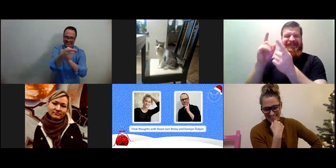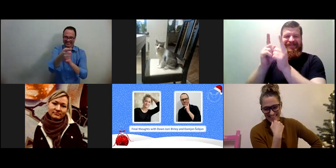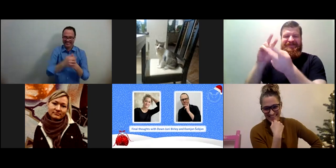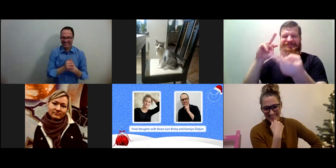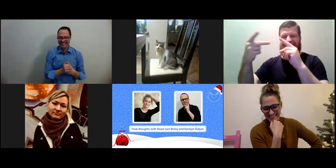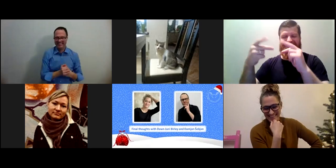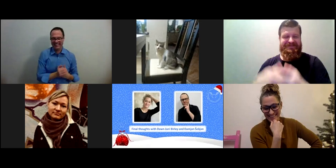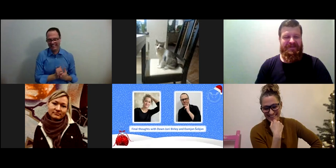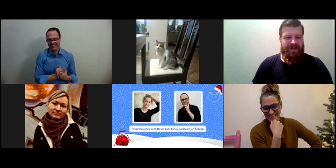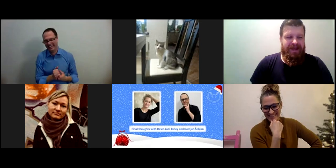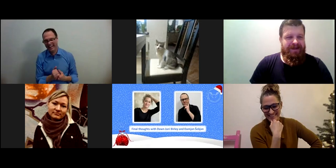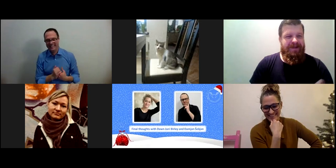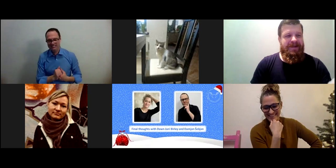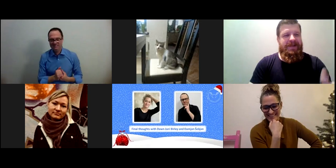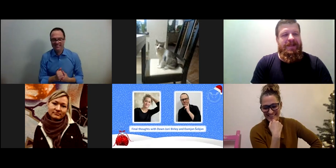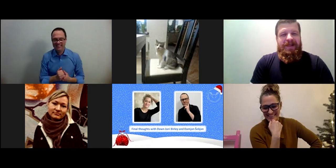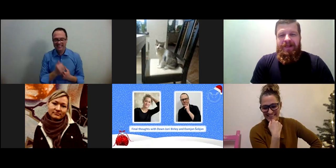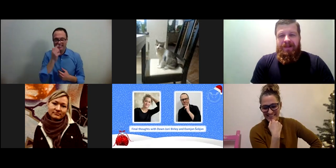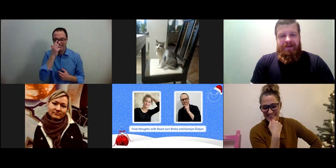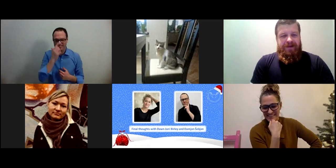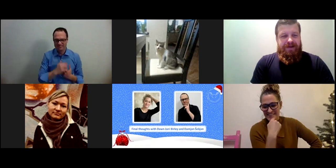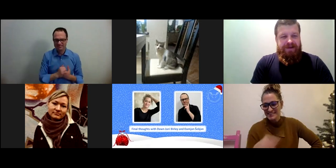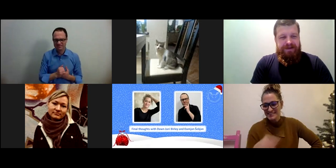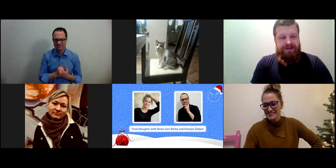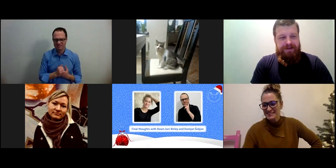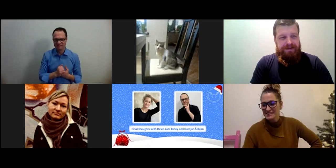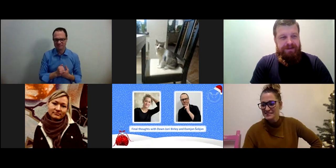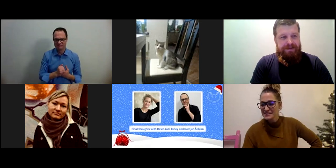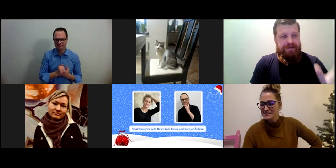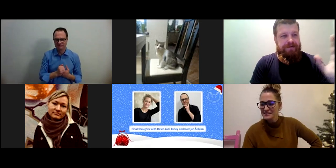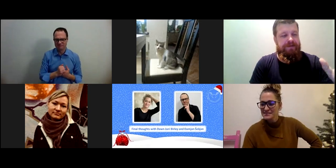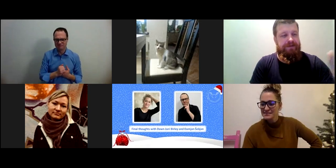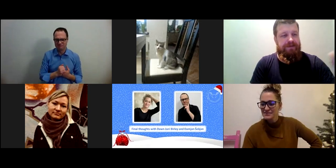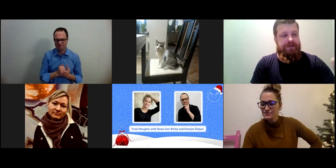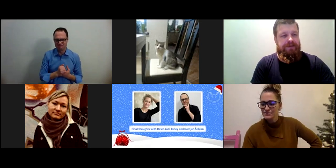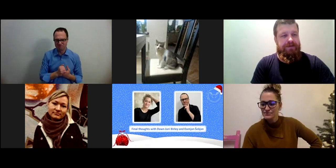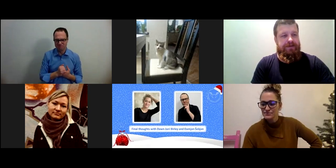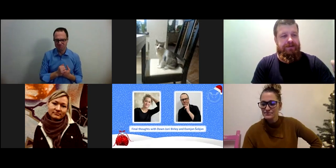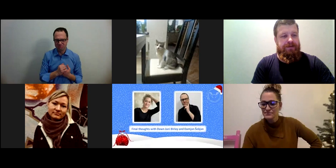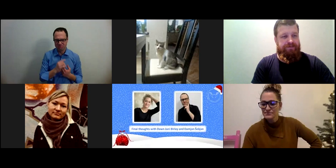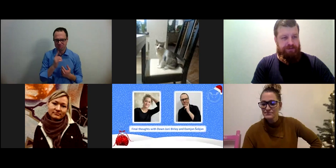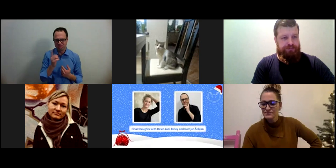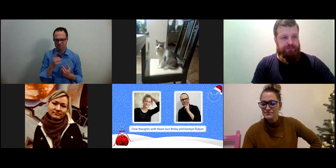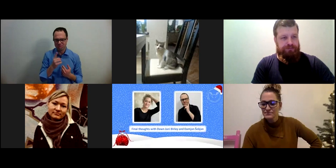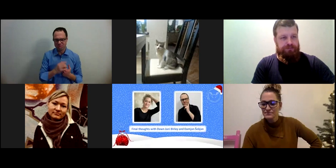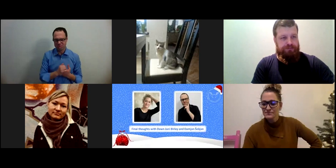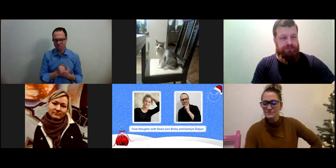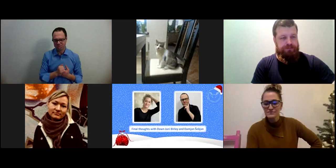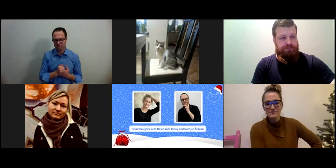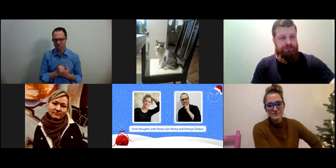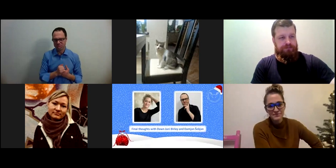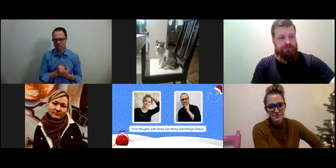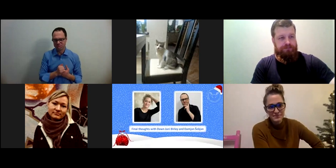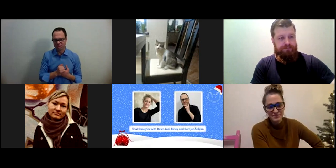Wow, all of us must be really tired from looking at the screen, and our deaf interpreters have been working for a